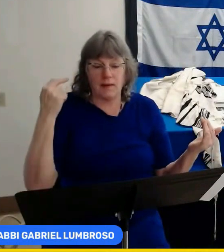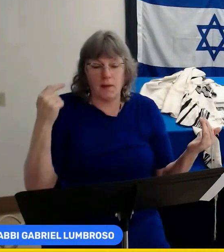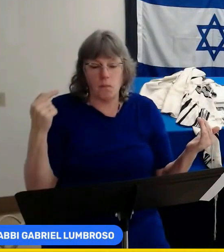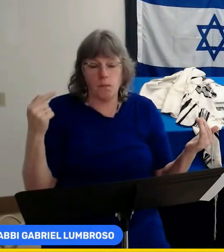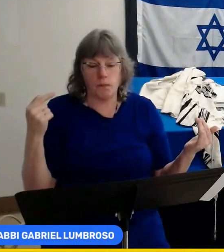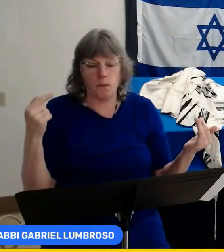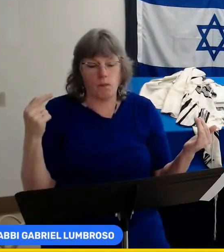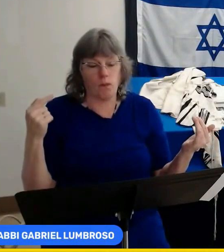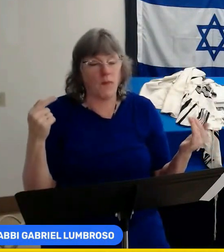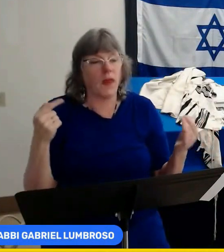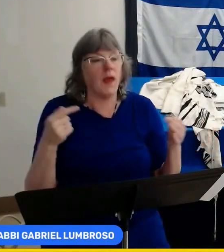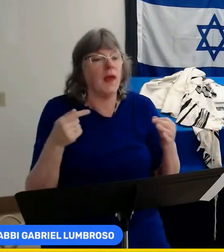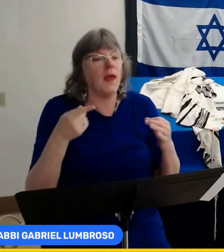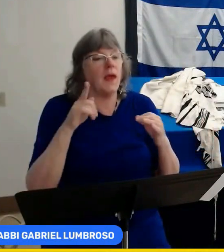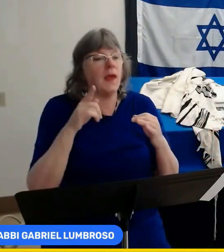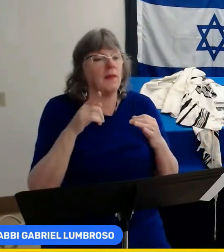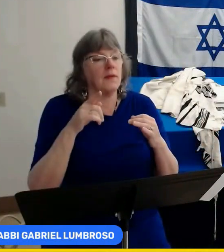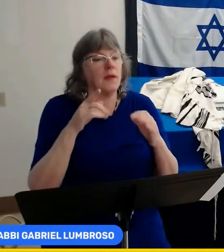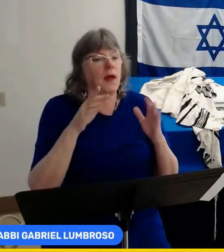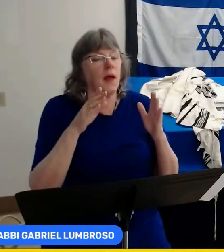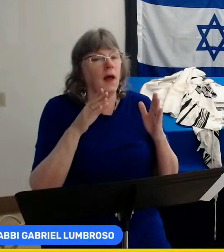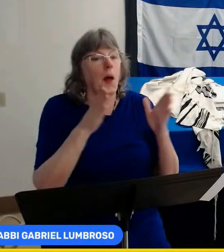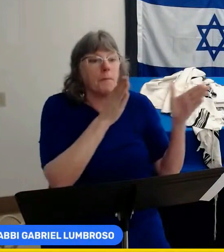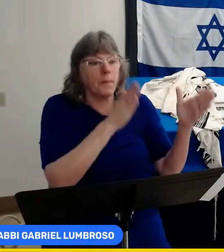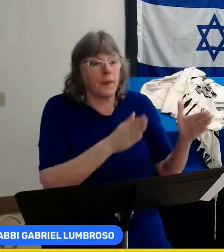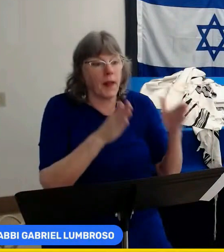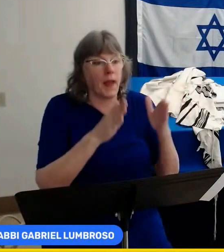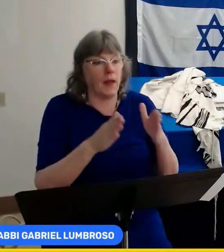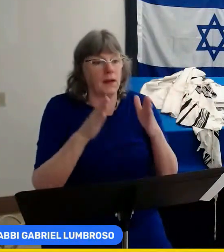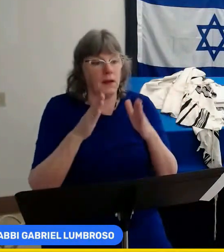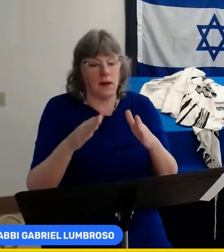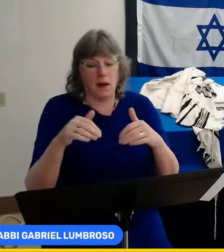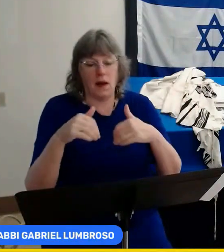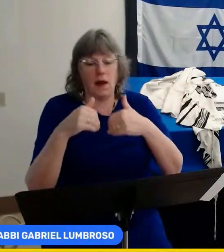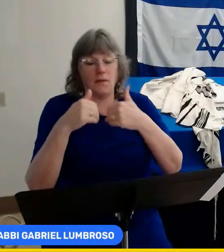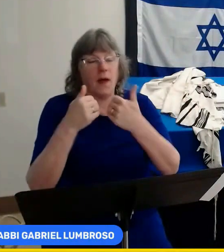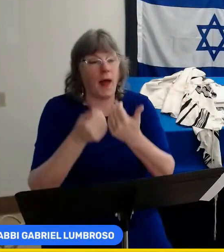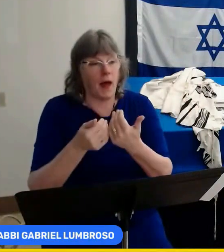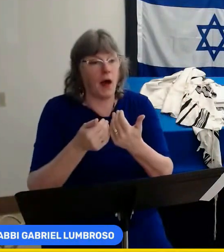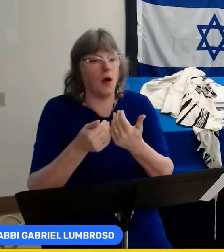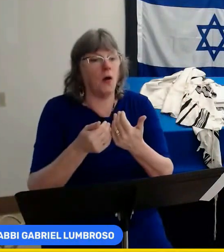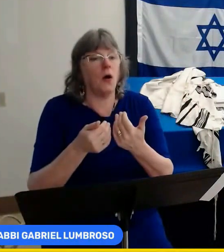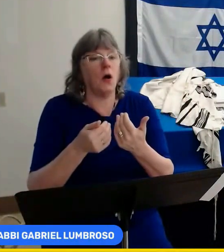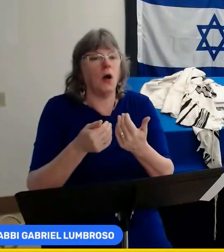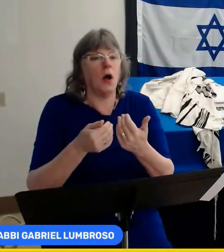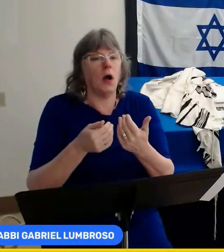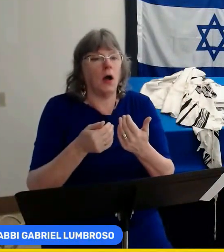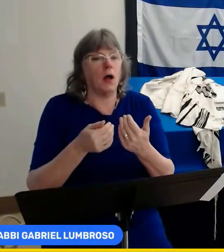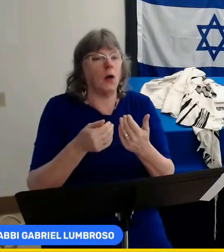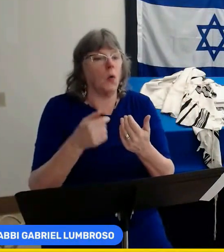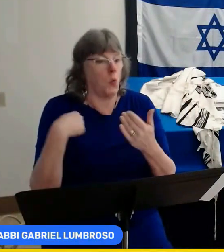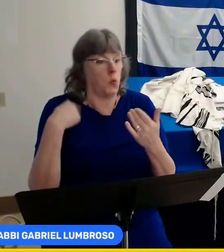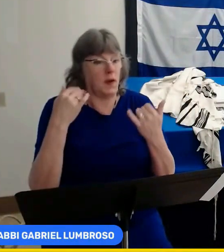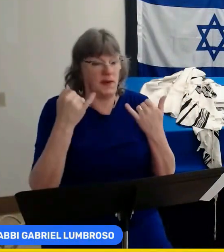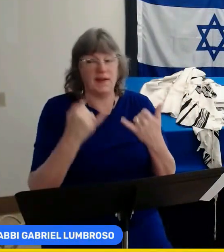the blueprint of what we call today the